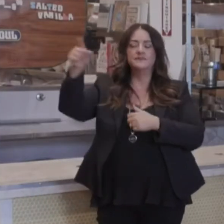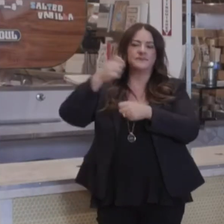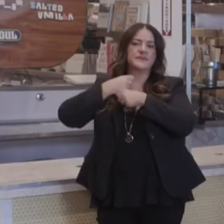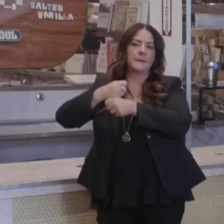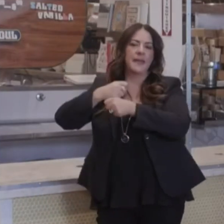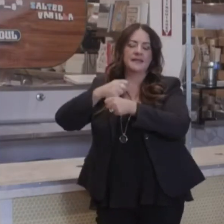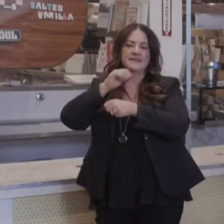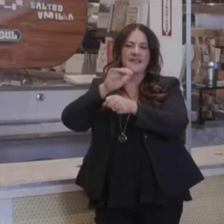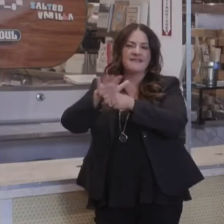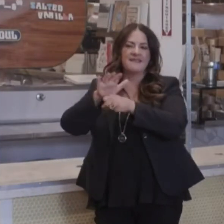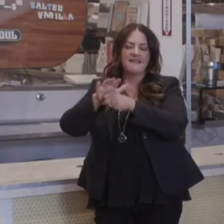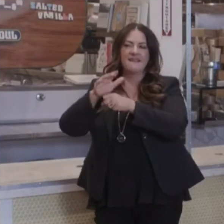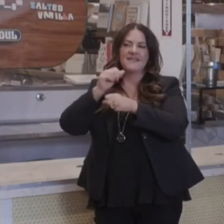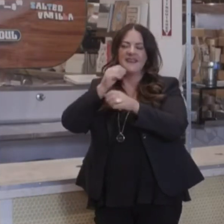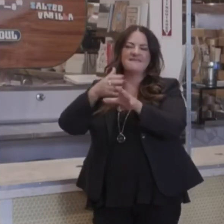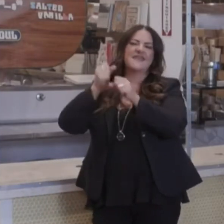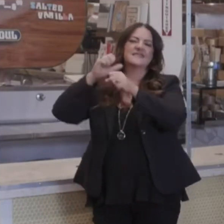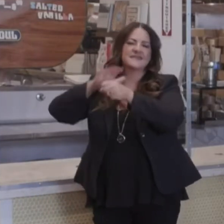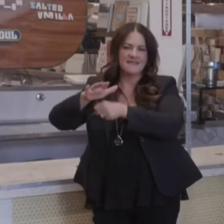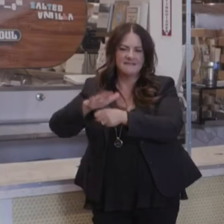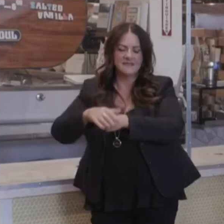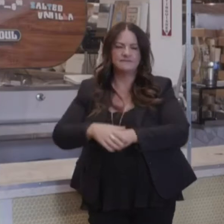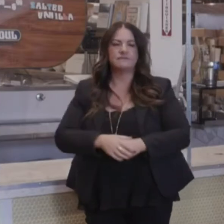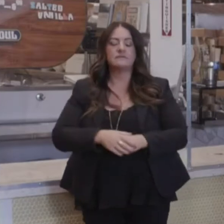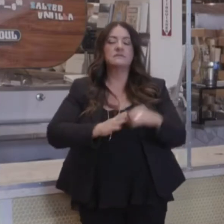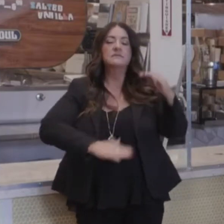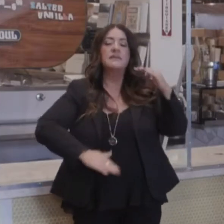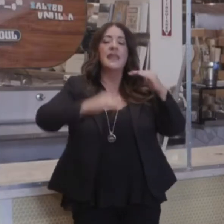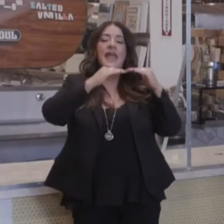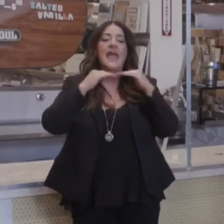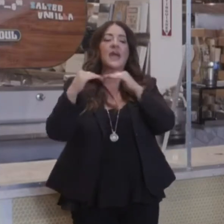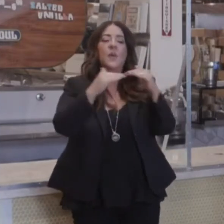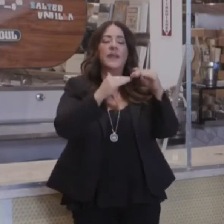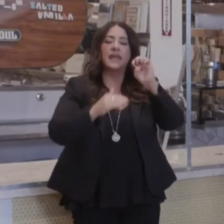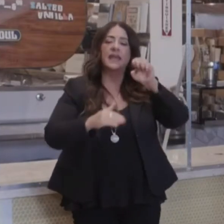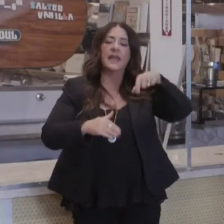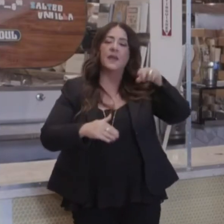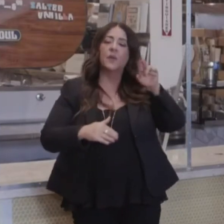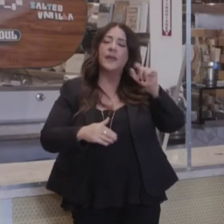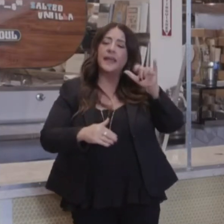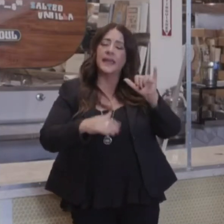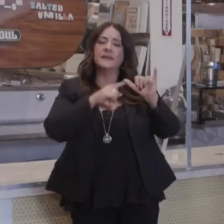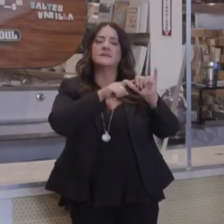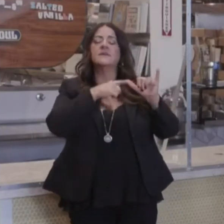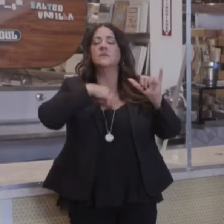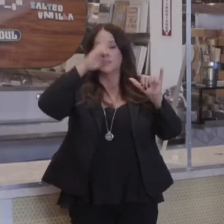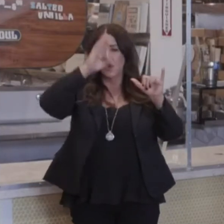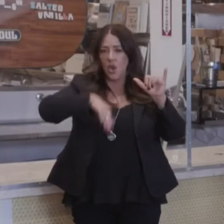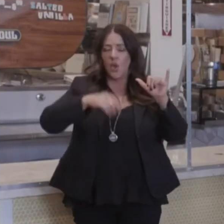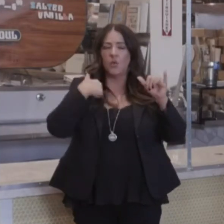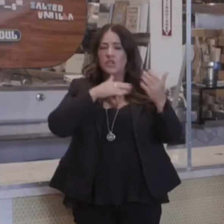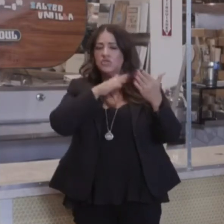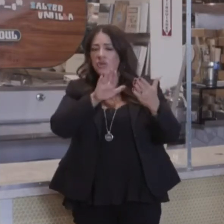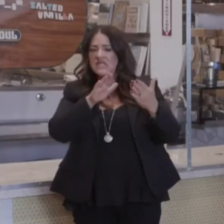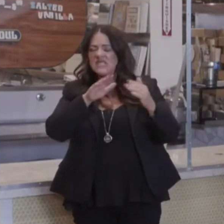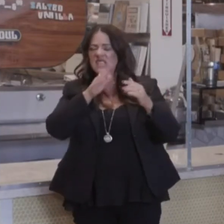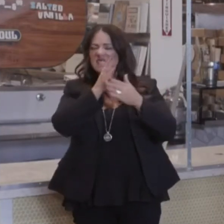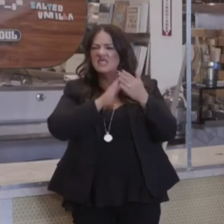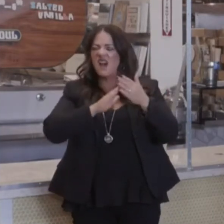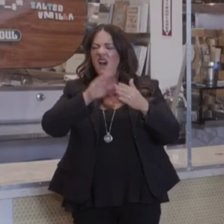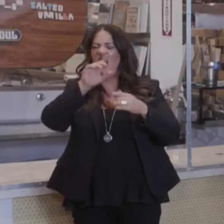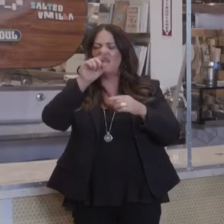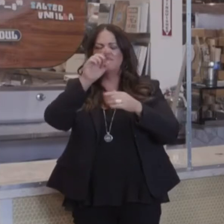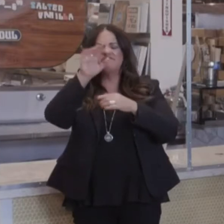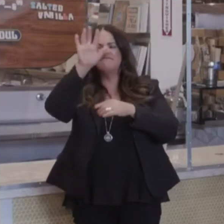It's not a platform. It's not a promise. It's one we're really starting to deliver on with pop-up sites and regional efforts to